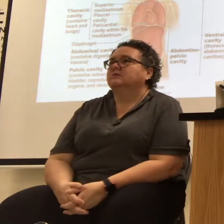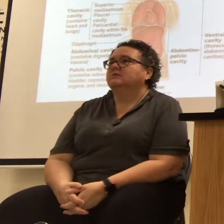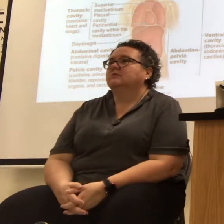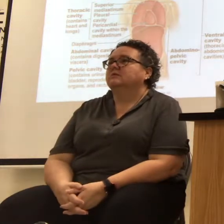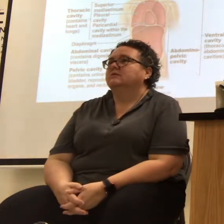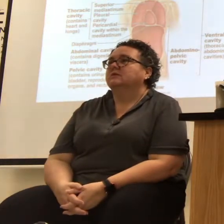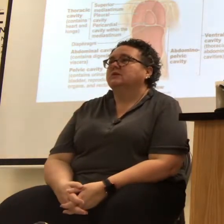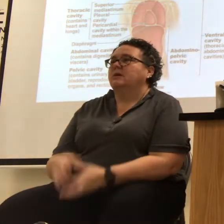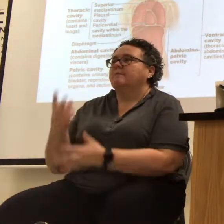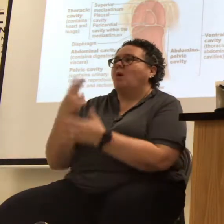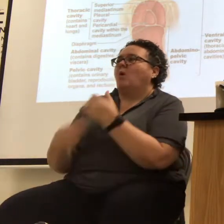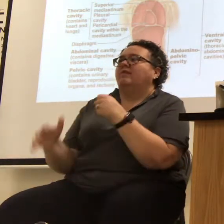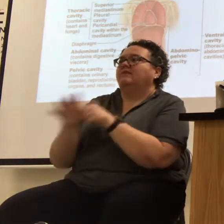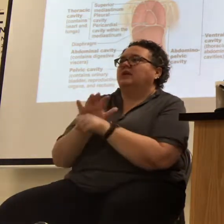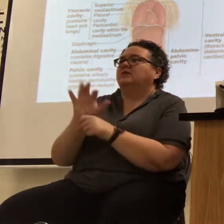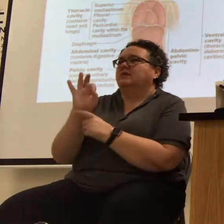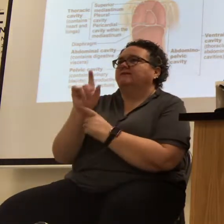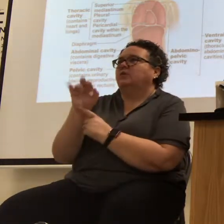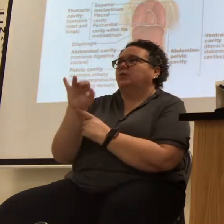fluid-filled.